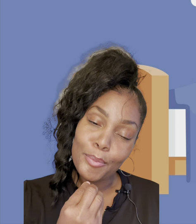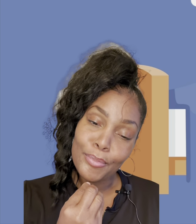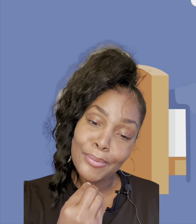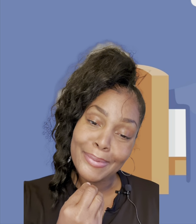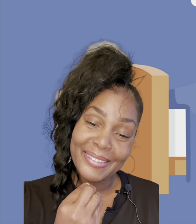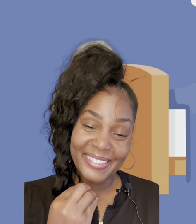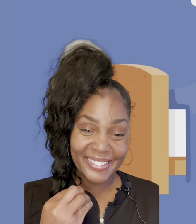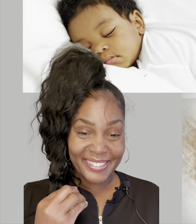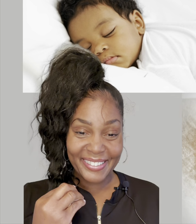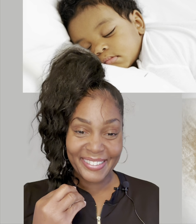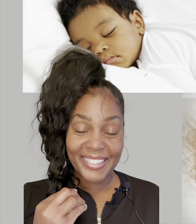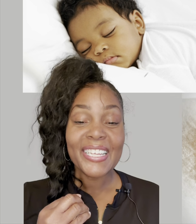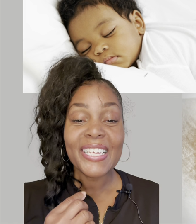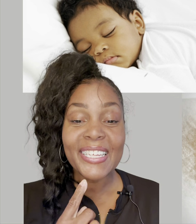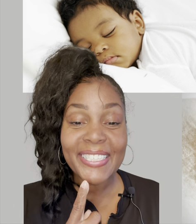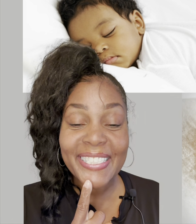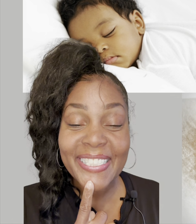Sleep.